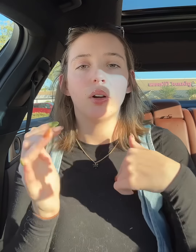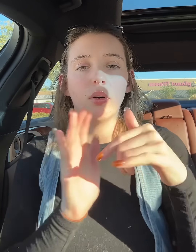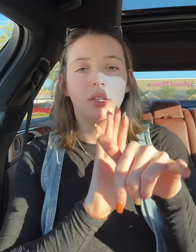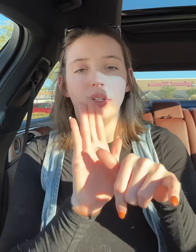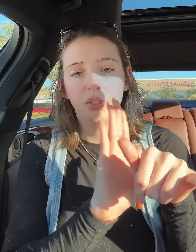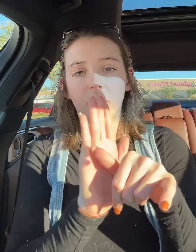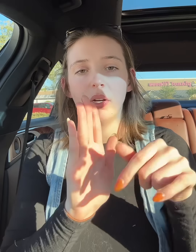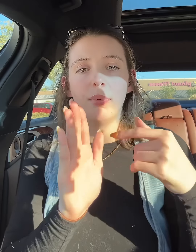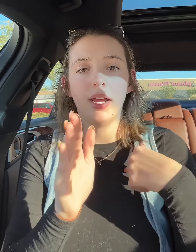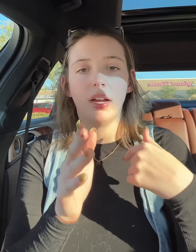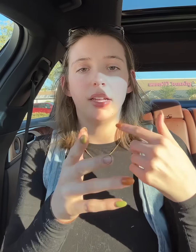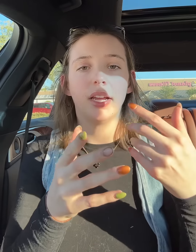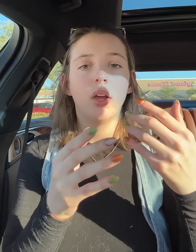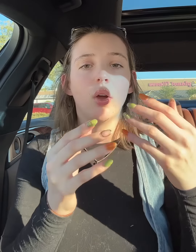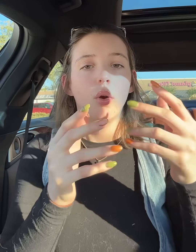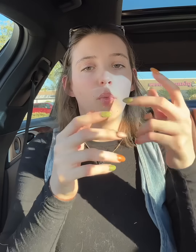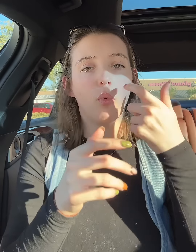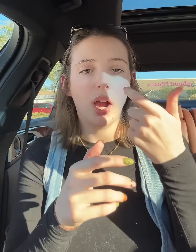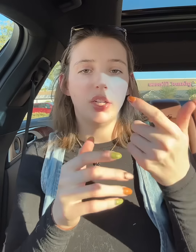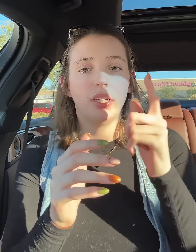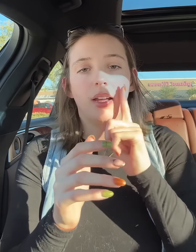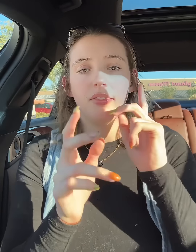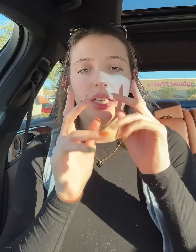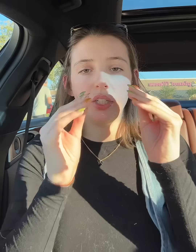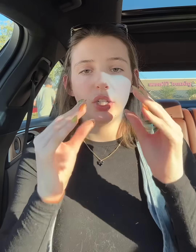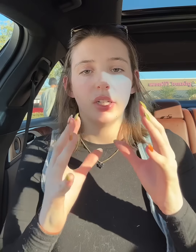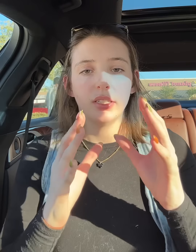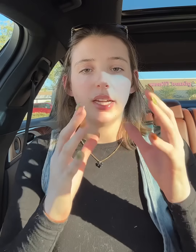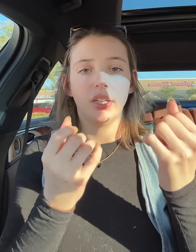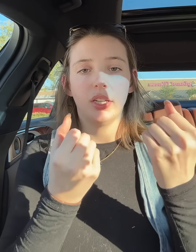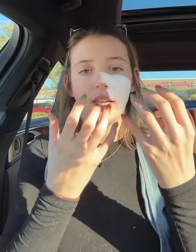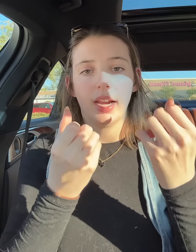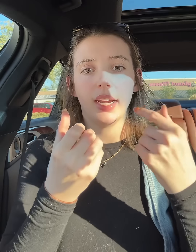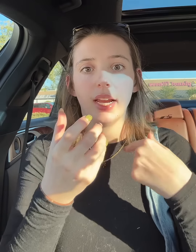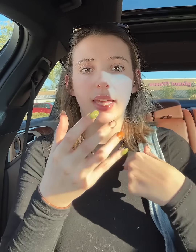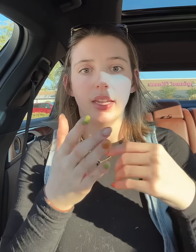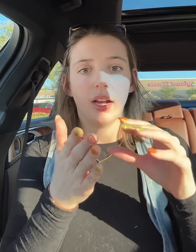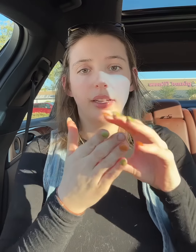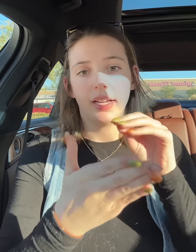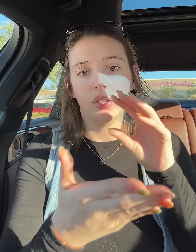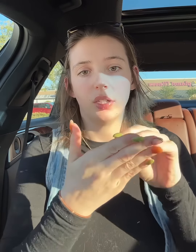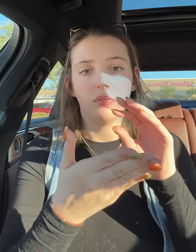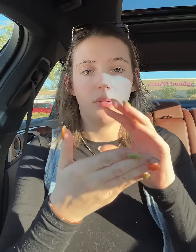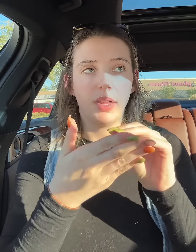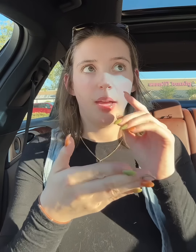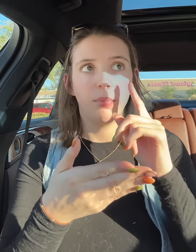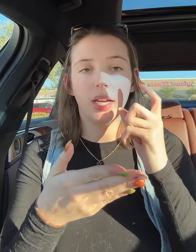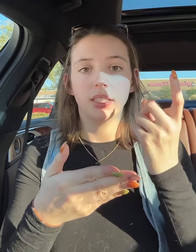on YouTube and I'll watch deaf teachers just signing, and then I'll learn from them because I'm